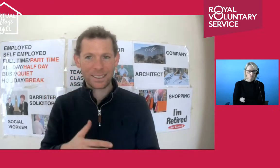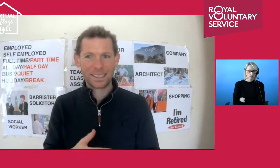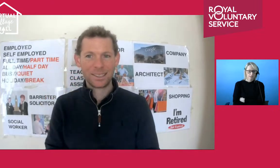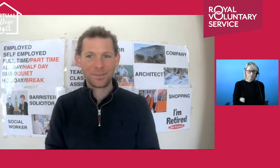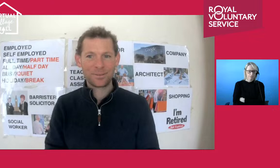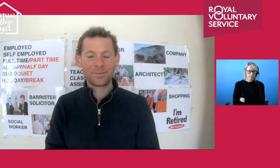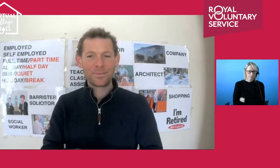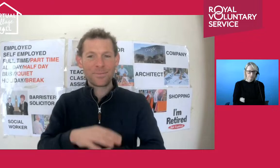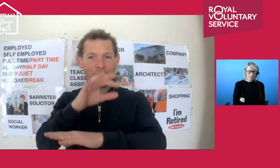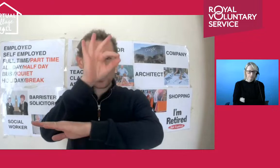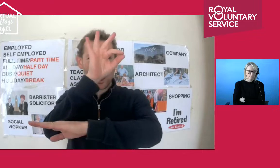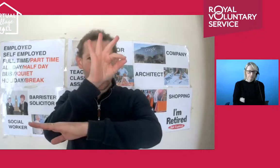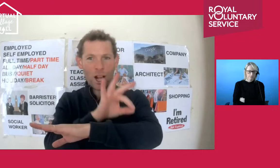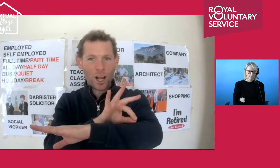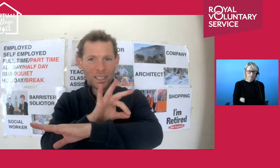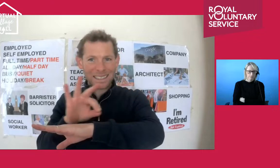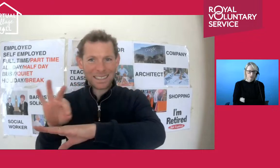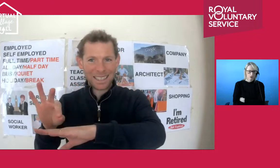Number 7,